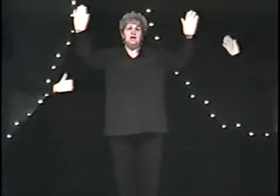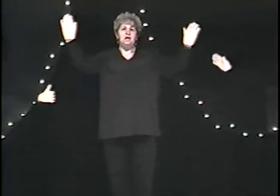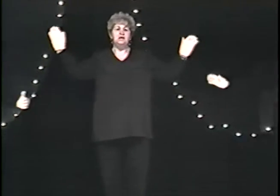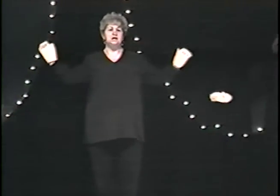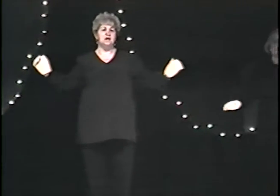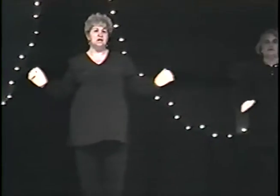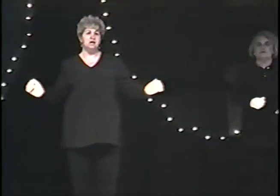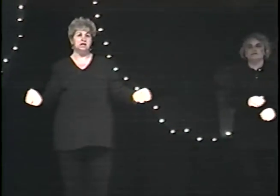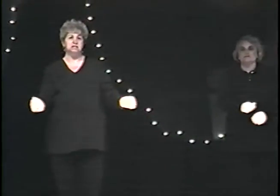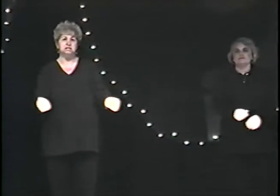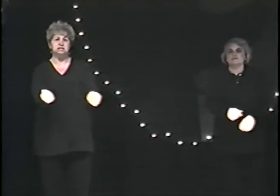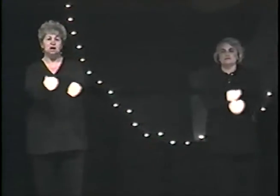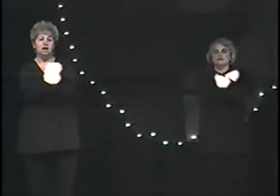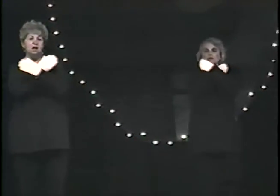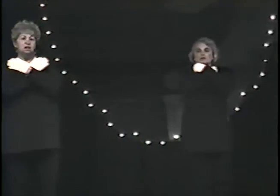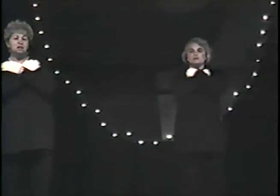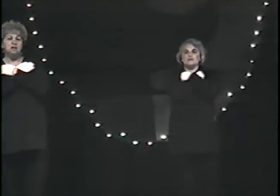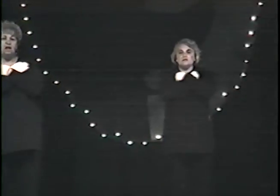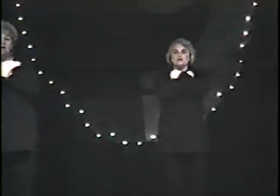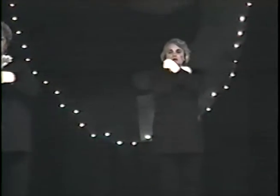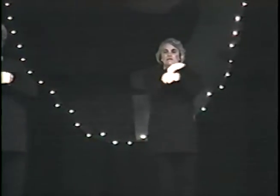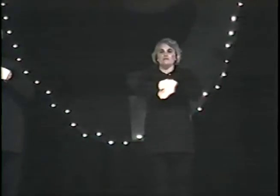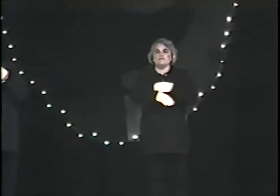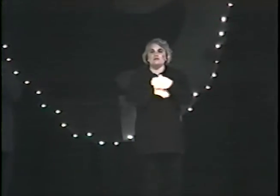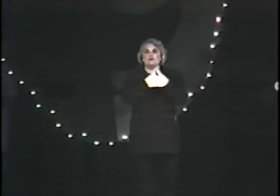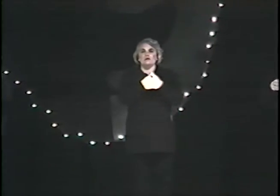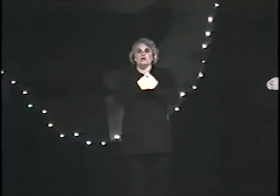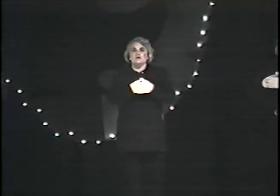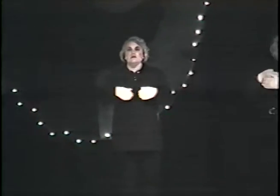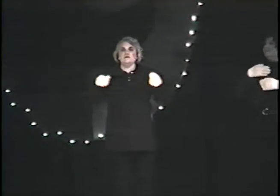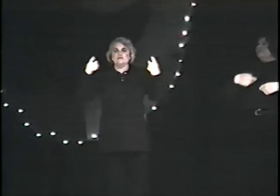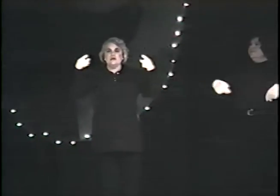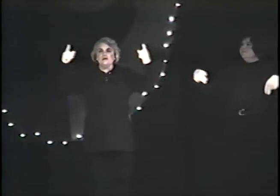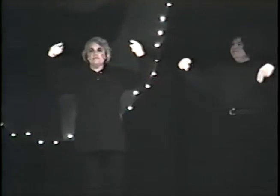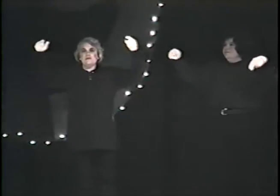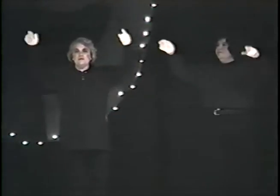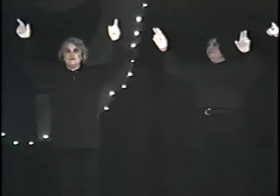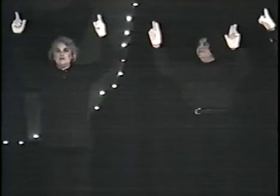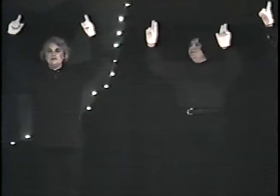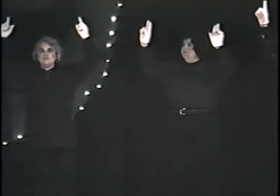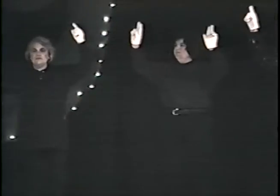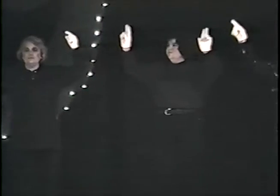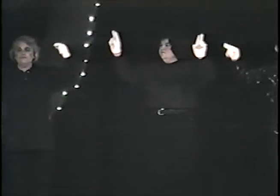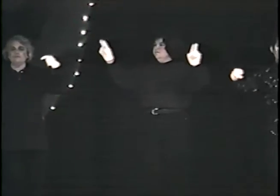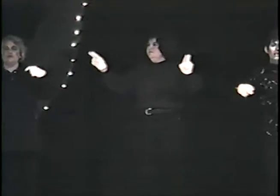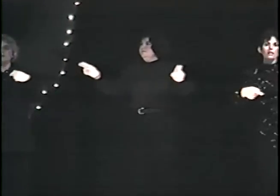love of all is happening to me.